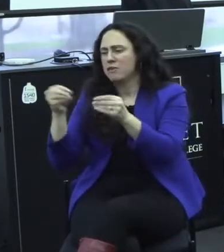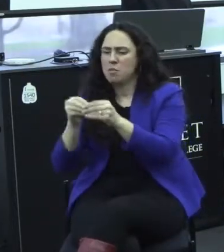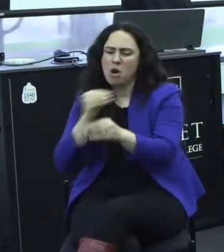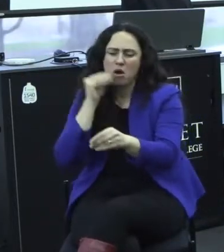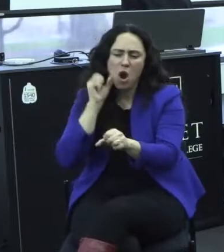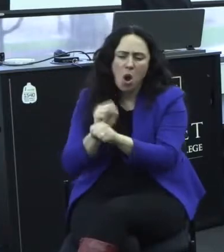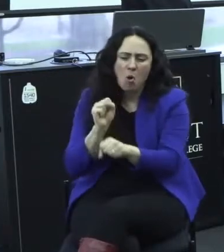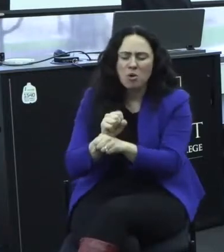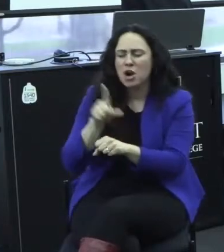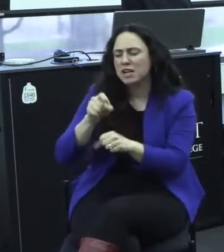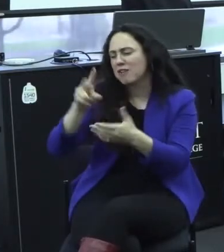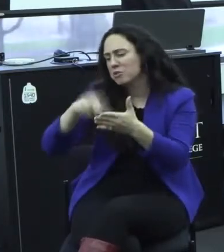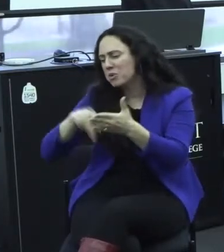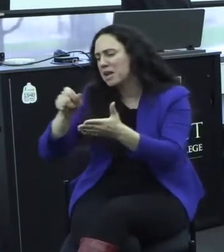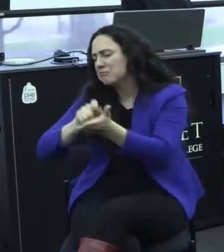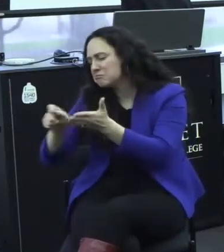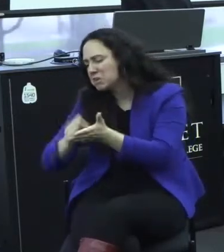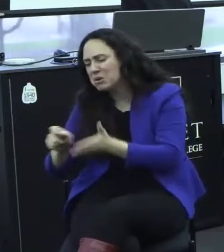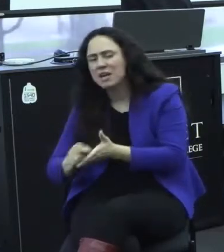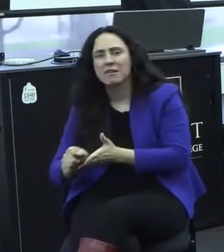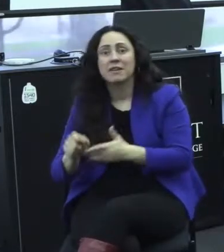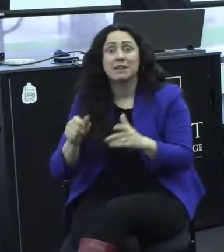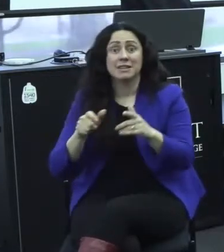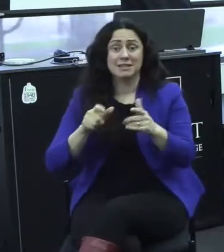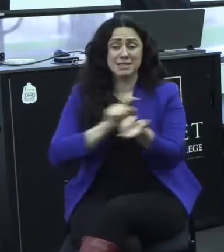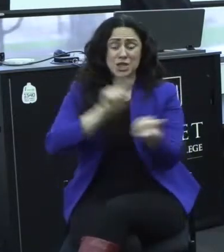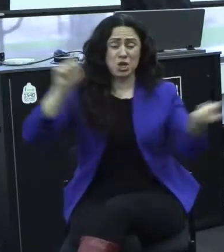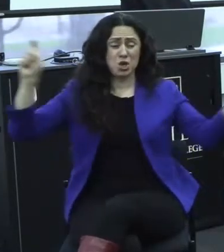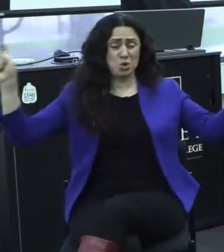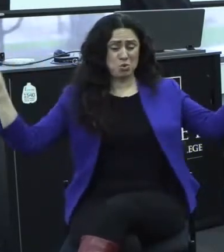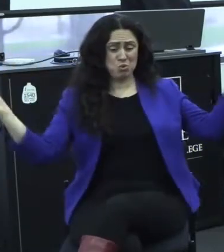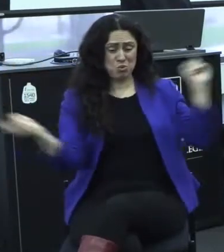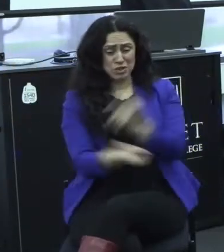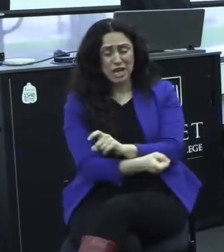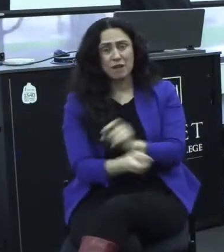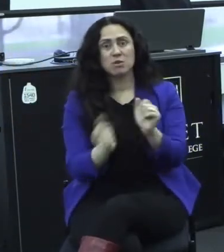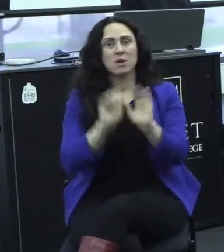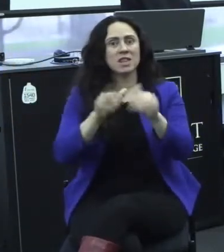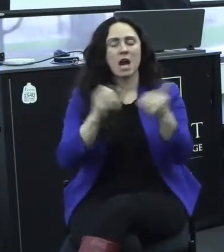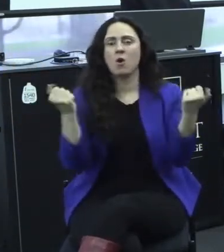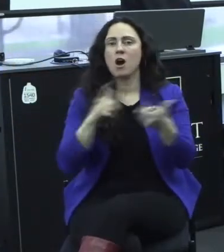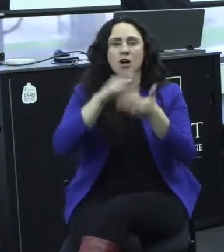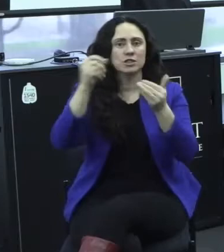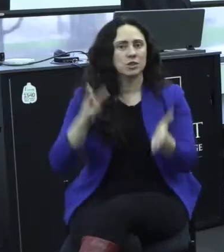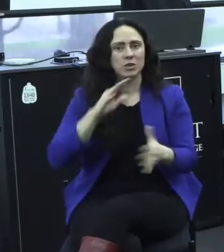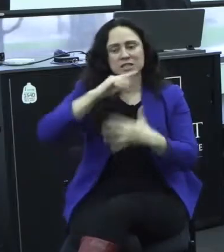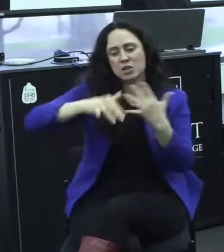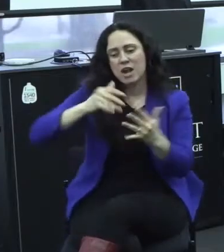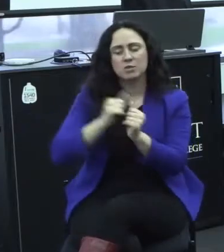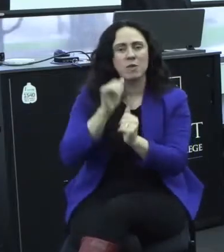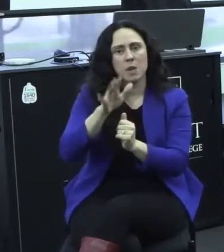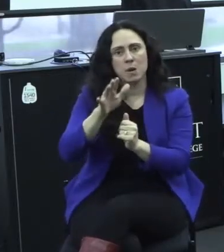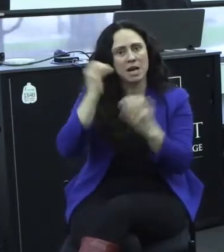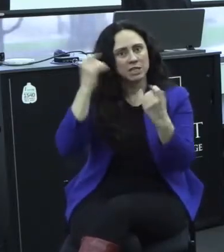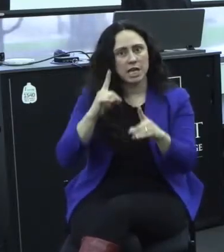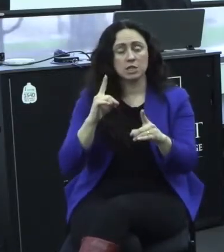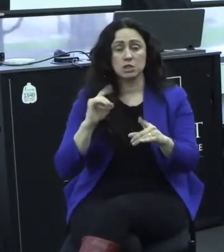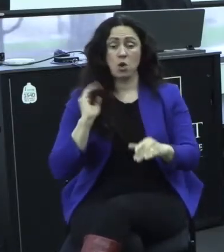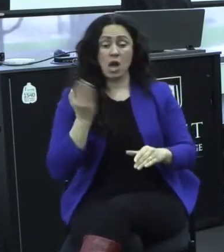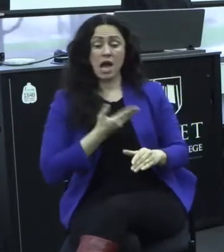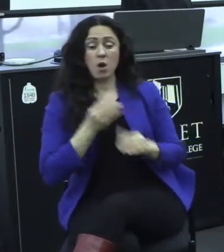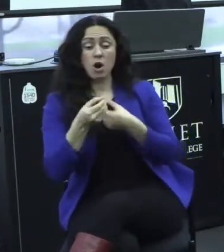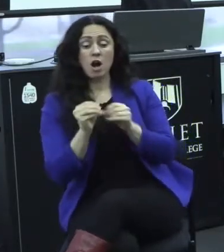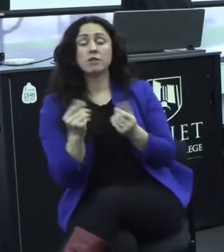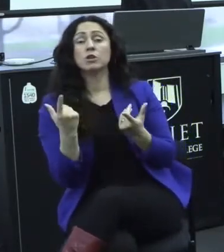write. It's really a huge shift in the way all students interact with their education. And so what our office